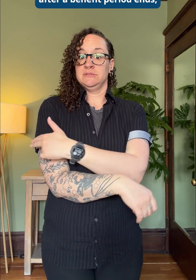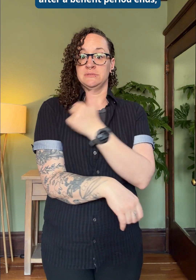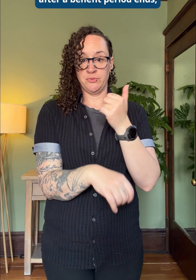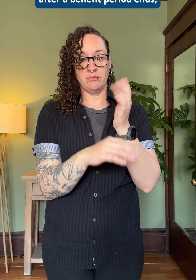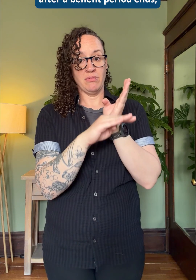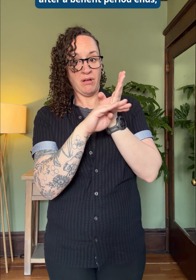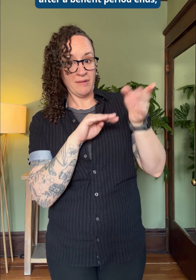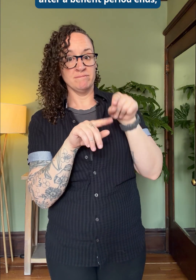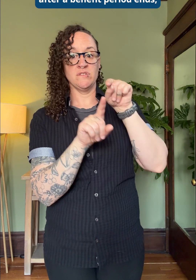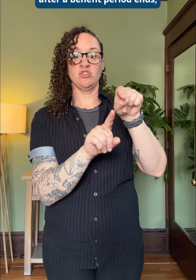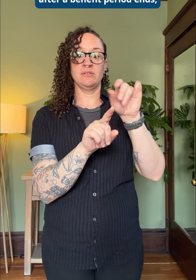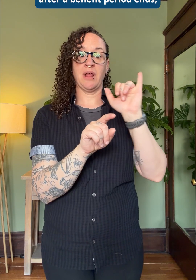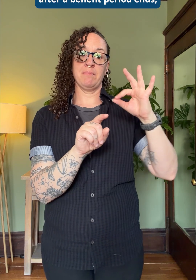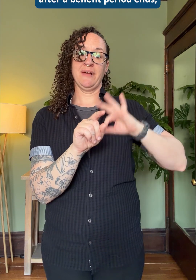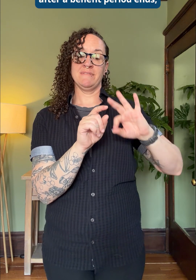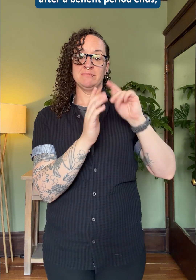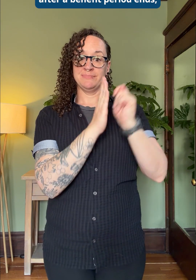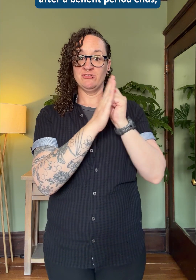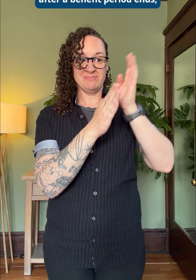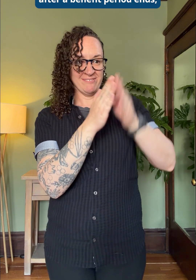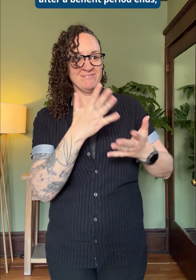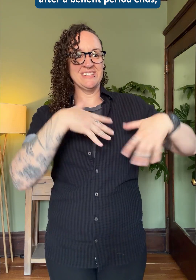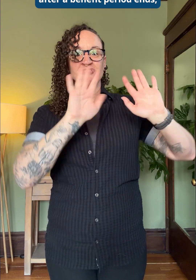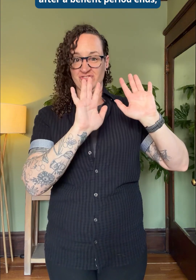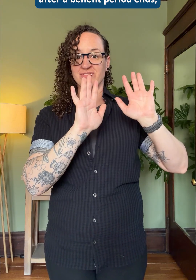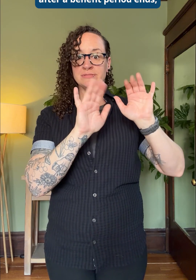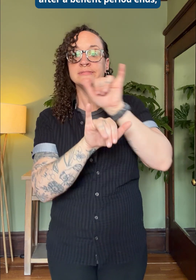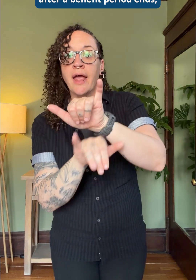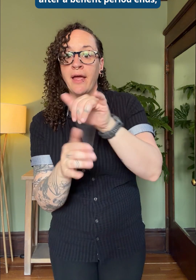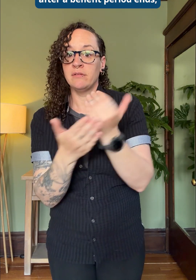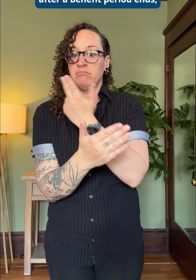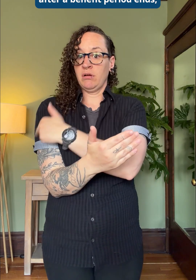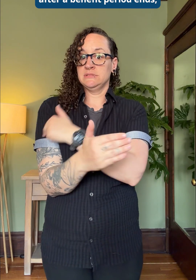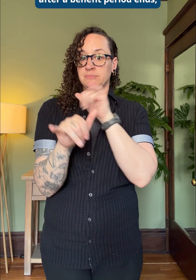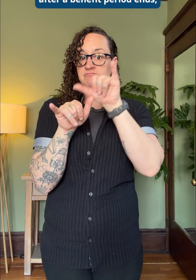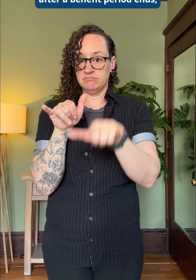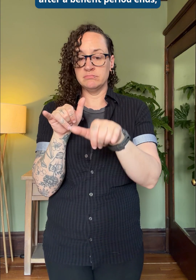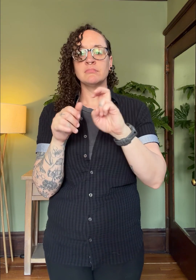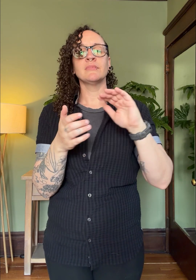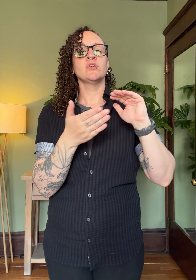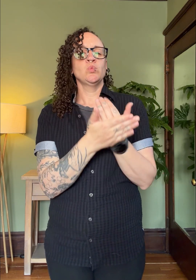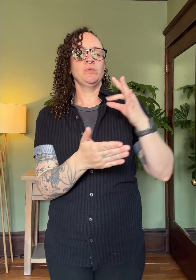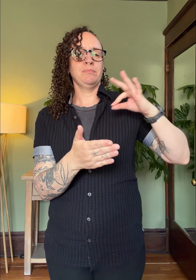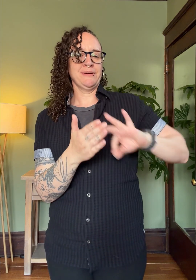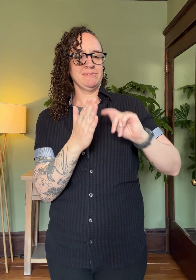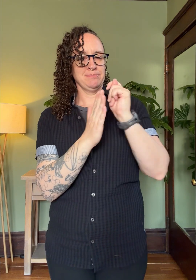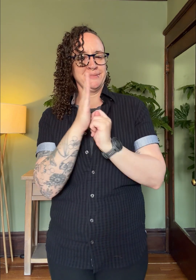If you stay in the hospital after a benefit period ends, a new benefit period will begin.